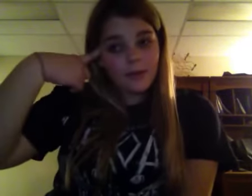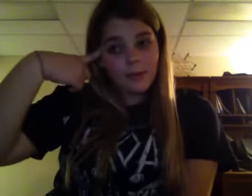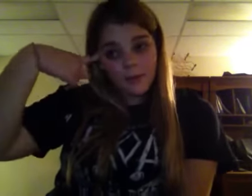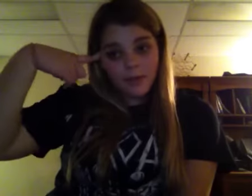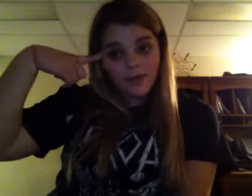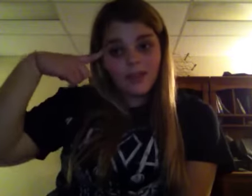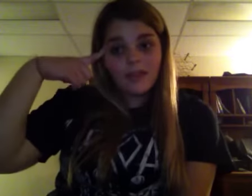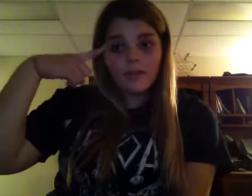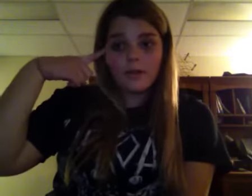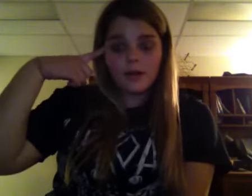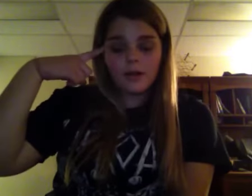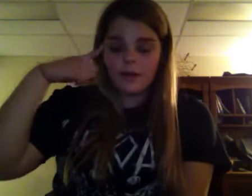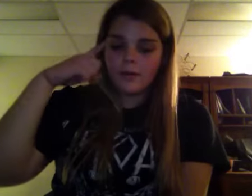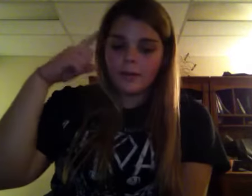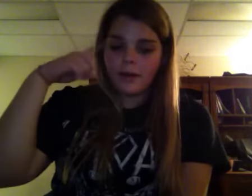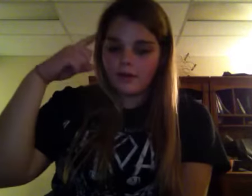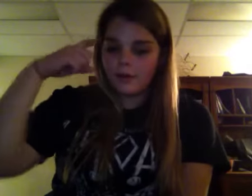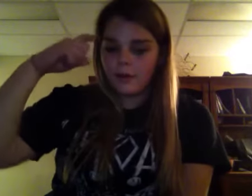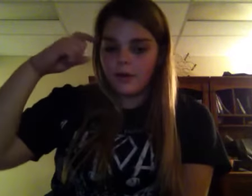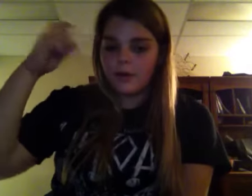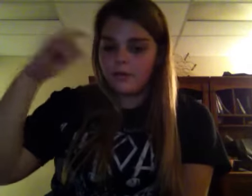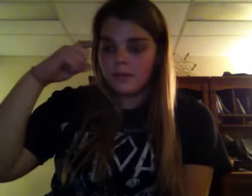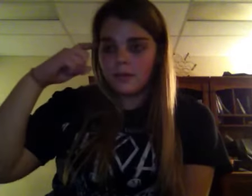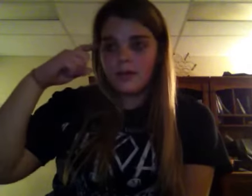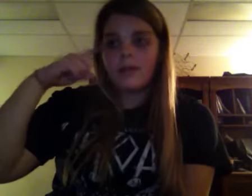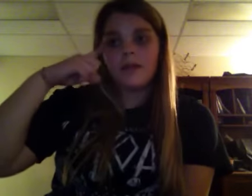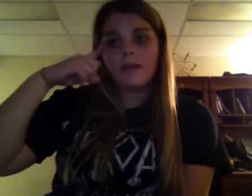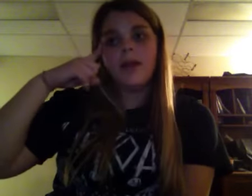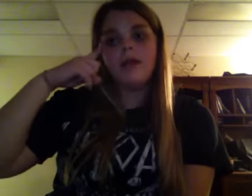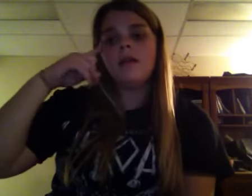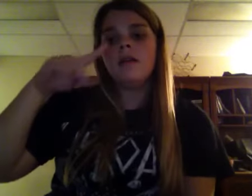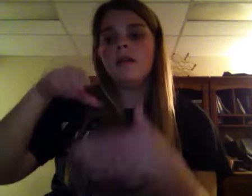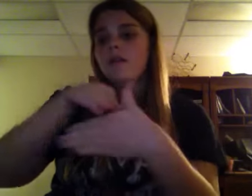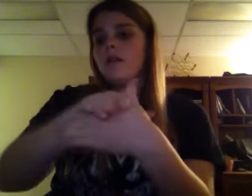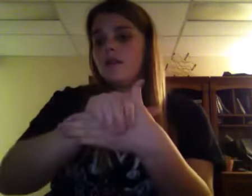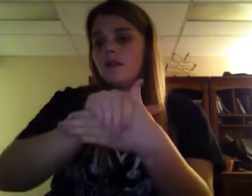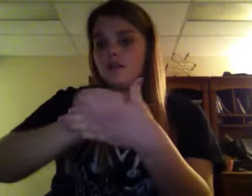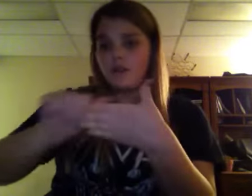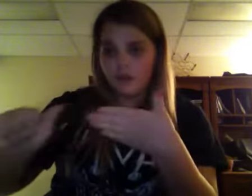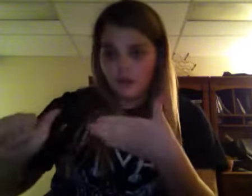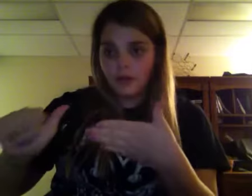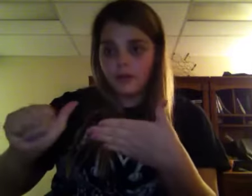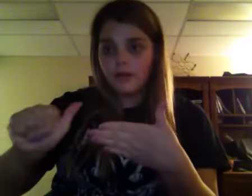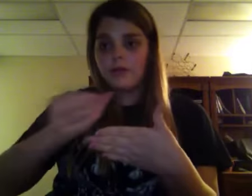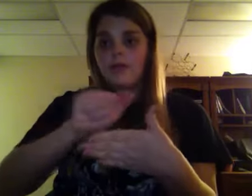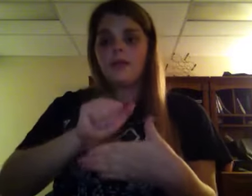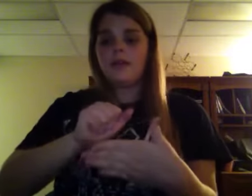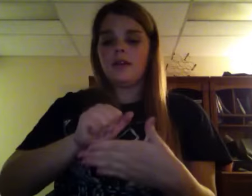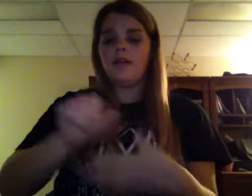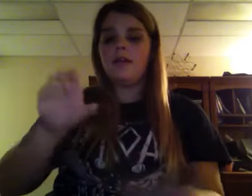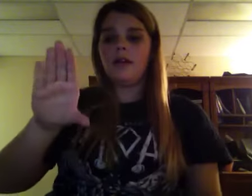with cents, we're not going to use it, but I just want you to know cents is up here, dollar is down here, and